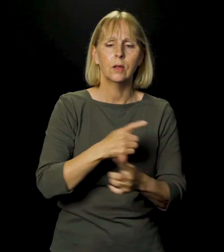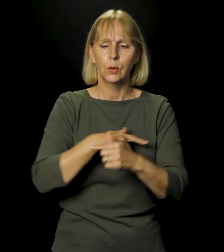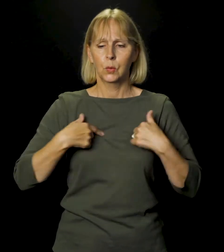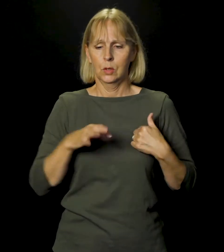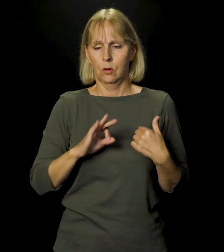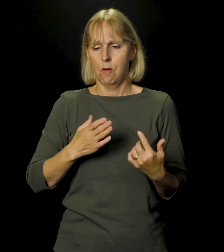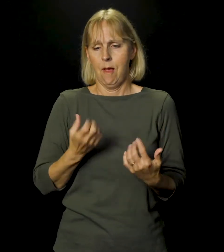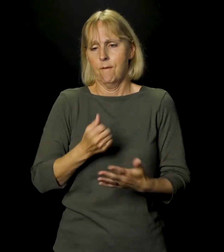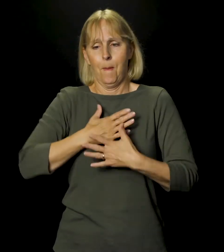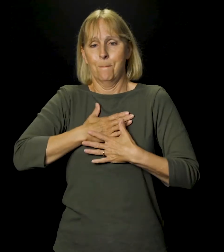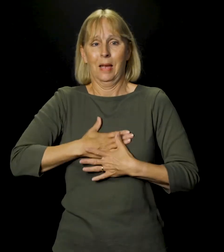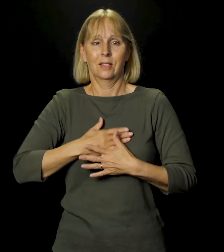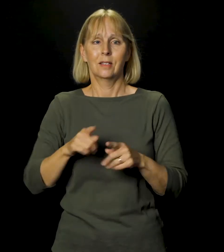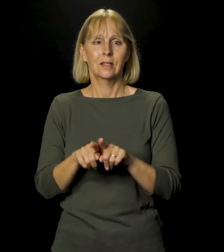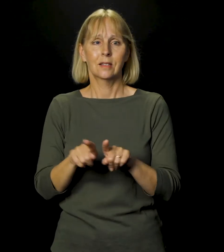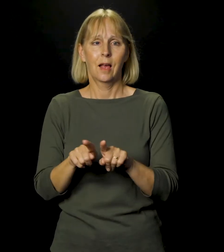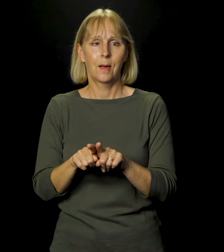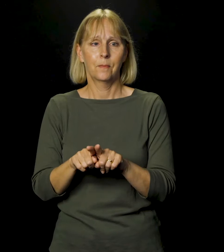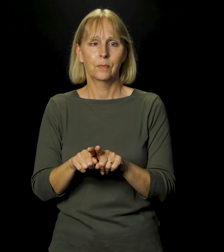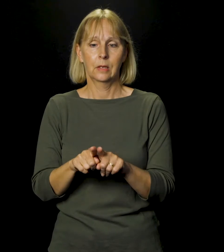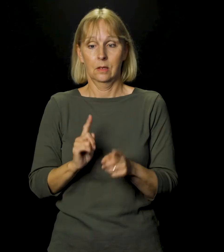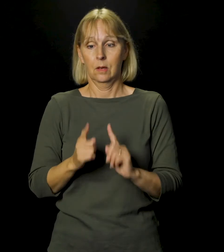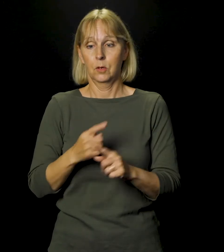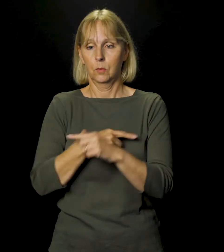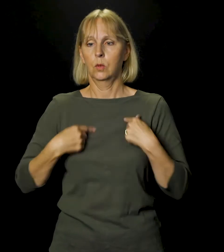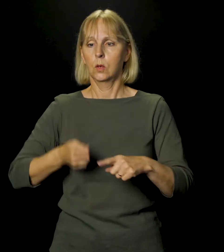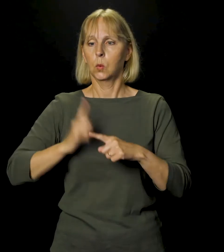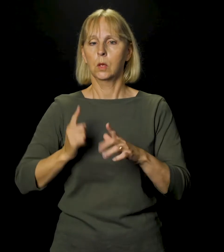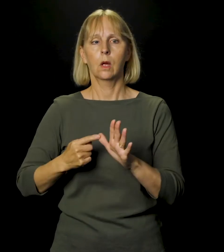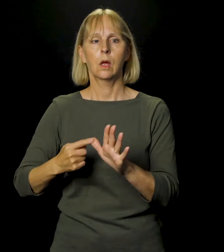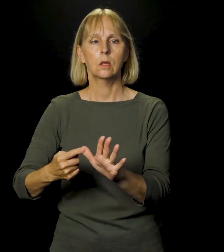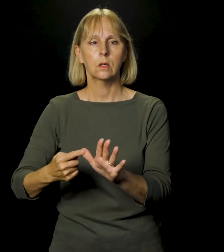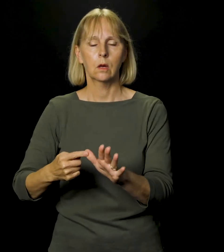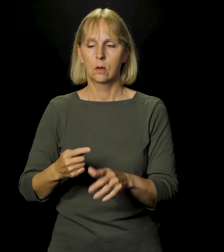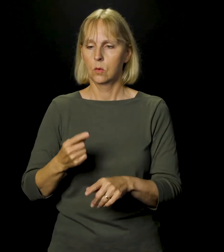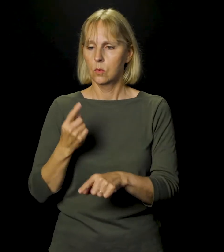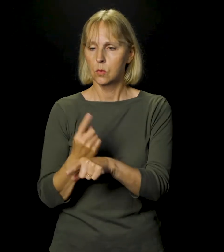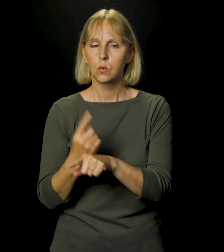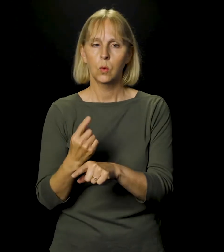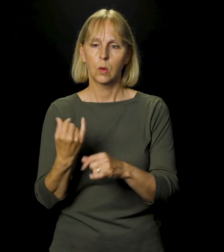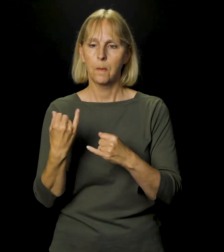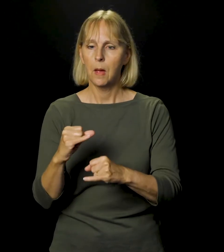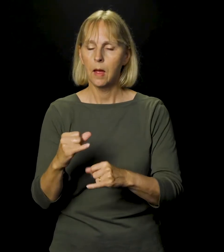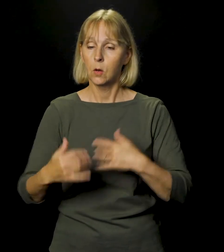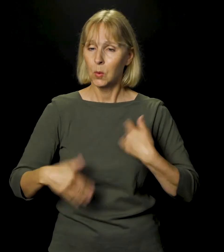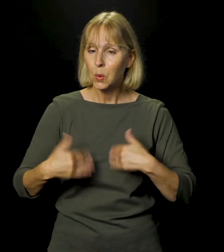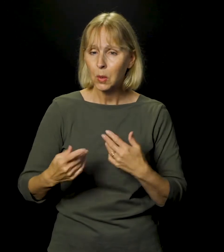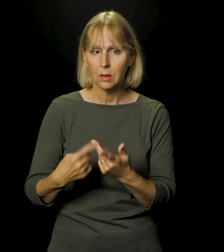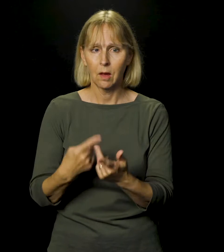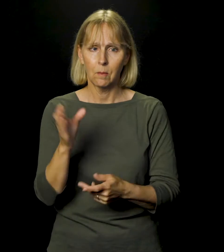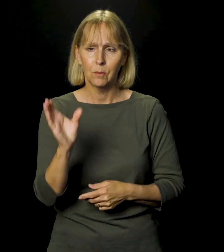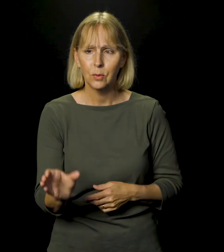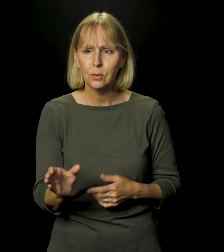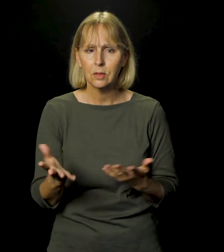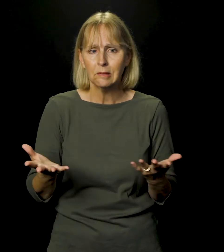less understanding, perhaps. We say things in haste and we say things in hurtful ways. And